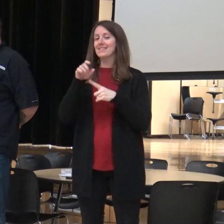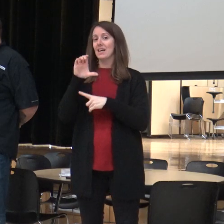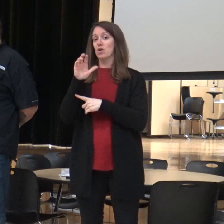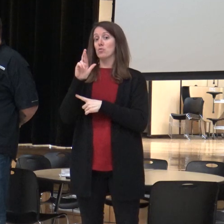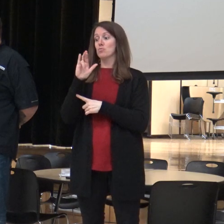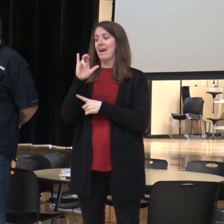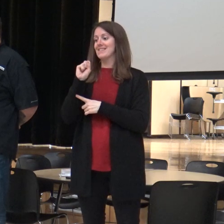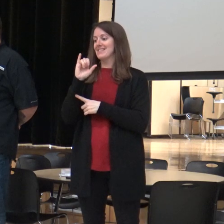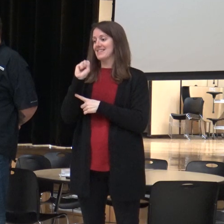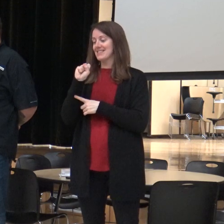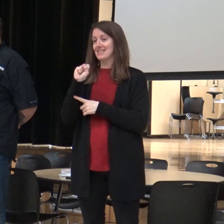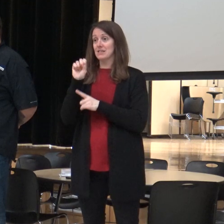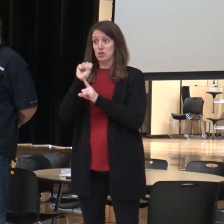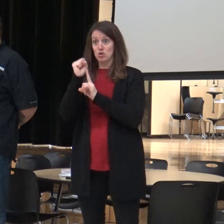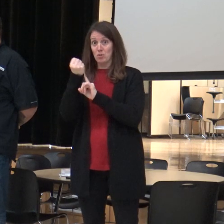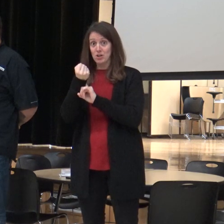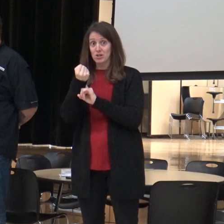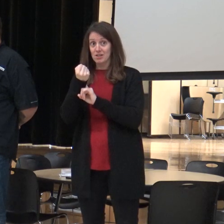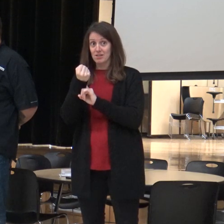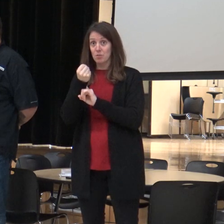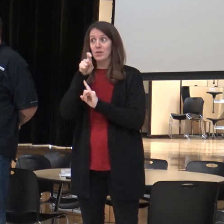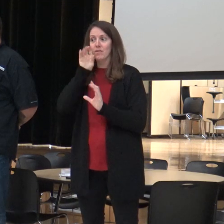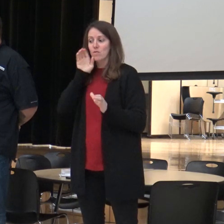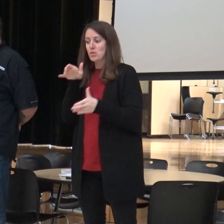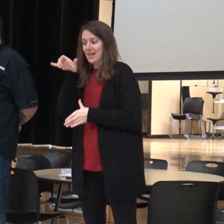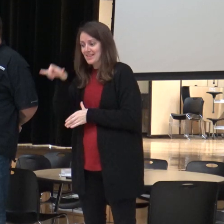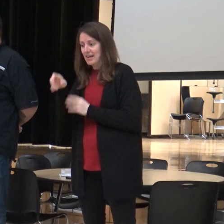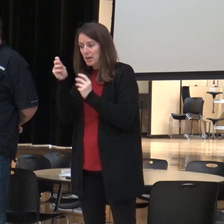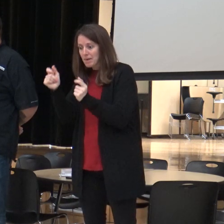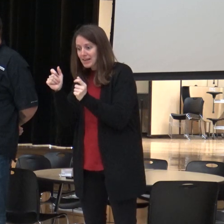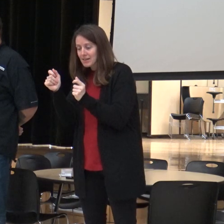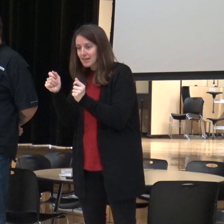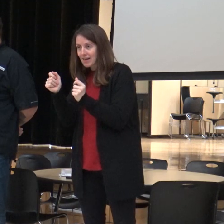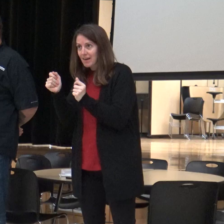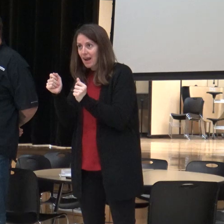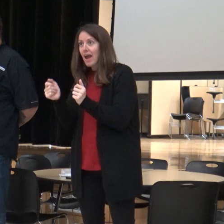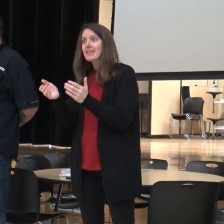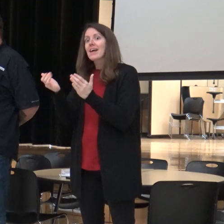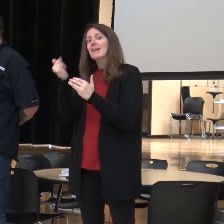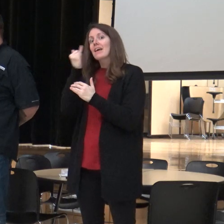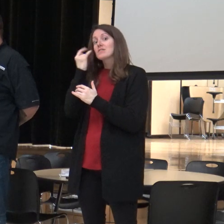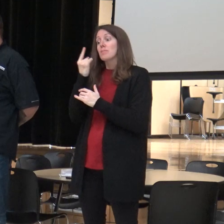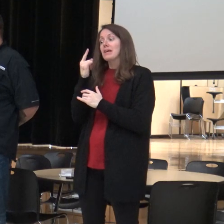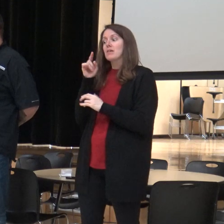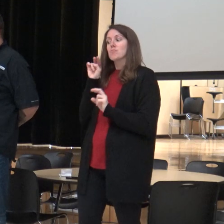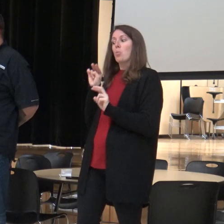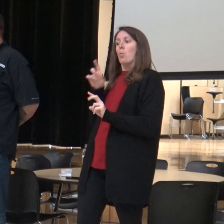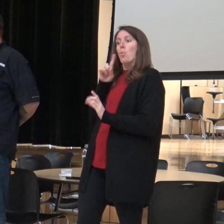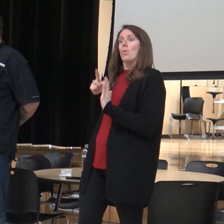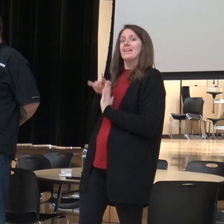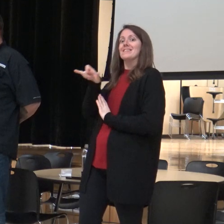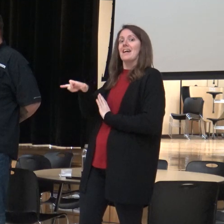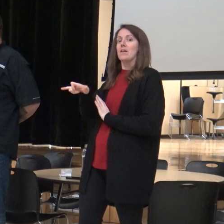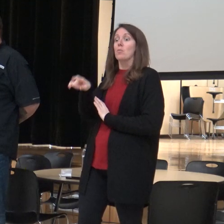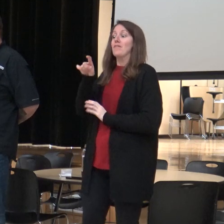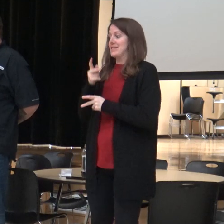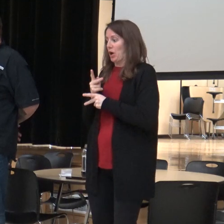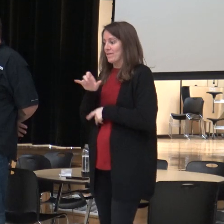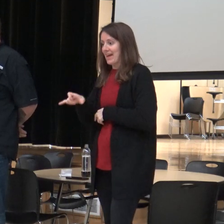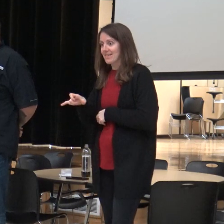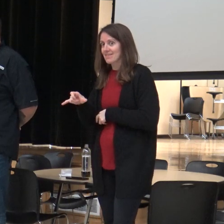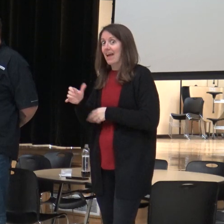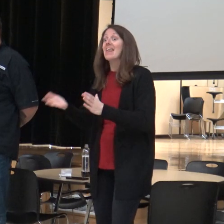immediate crisis. Then it's about those that have been around the crisis, getting a hold of those guardians. Then it might be about taking care of the staff. There's